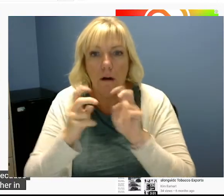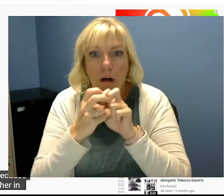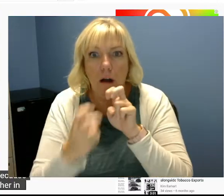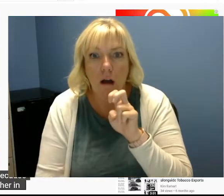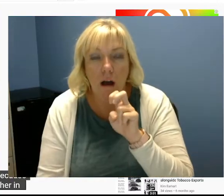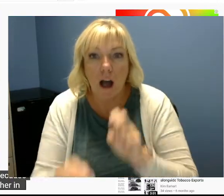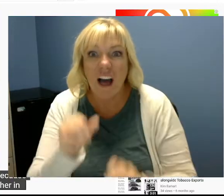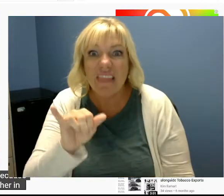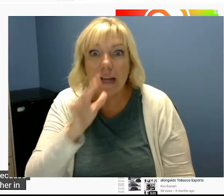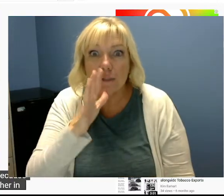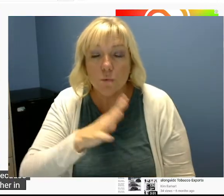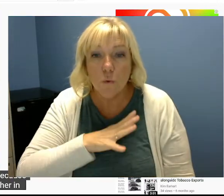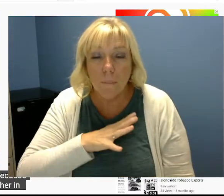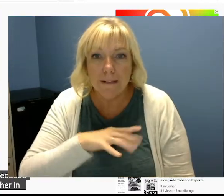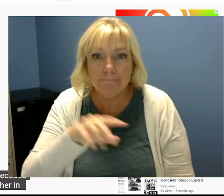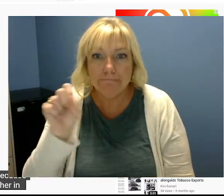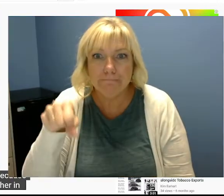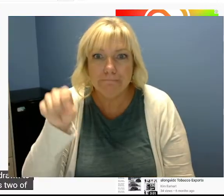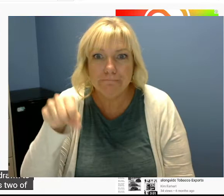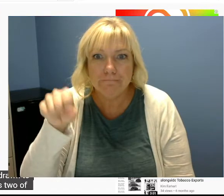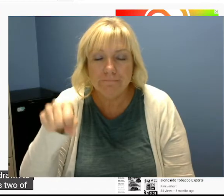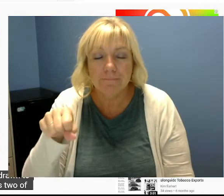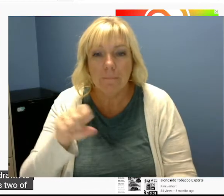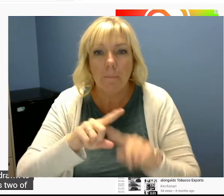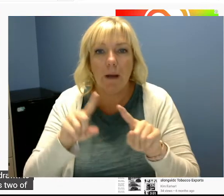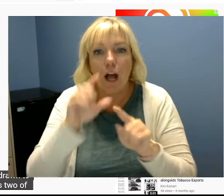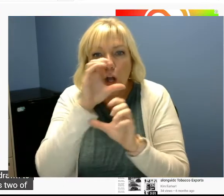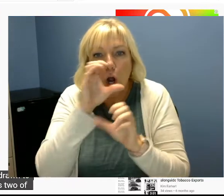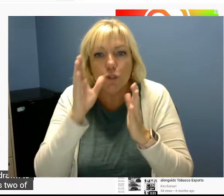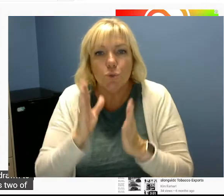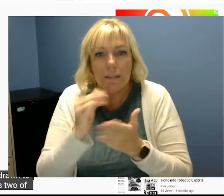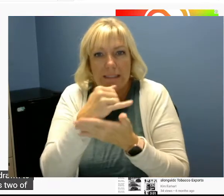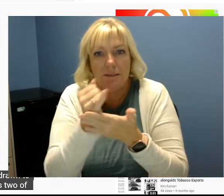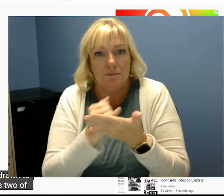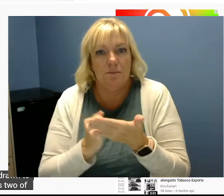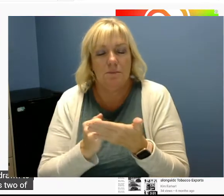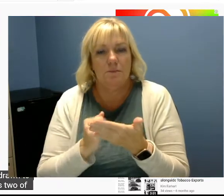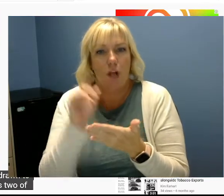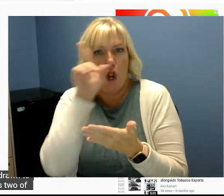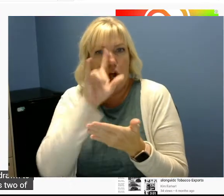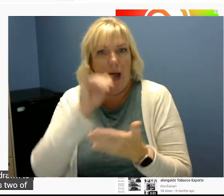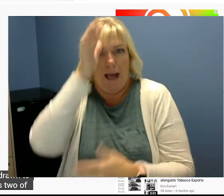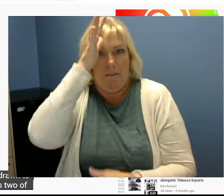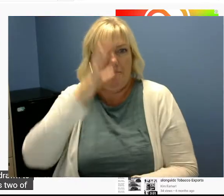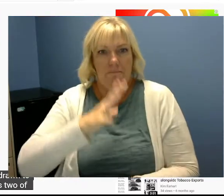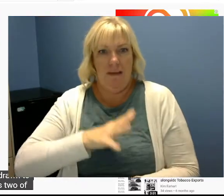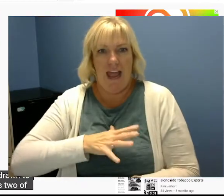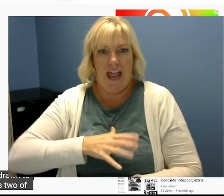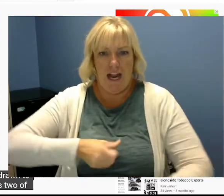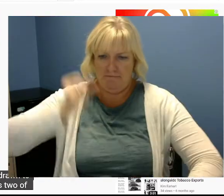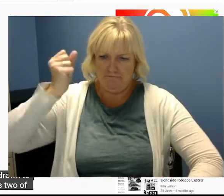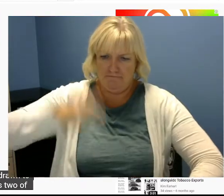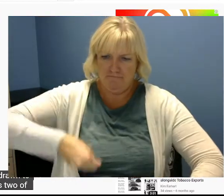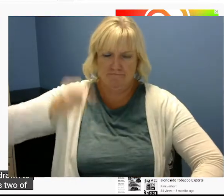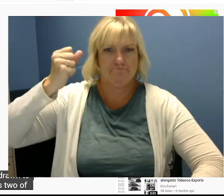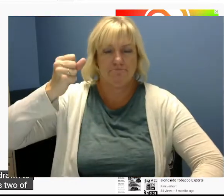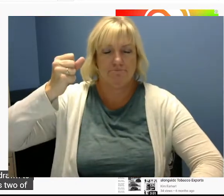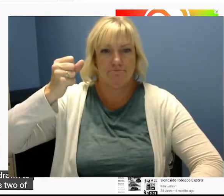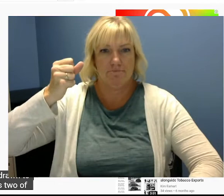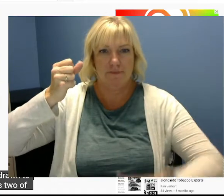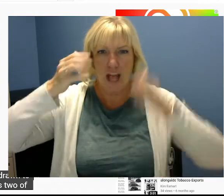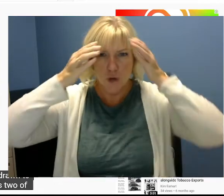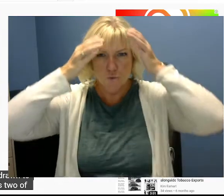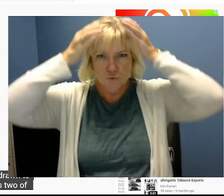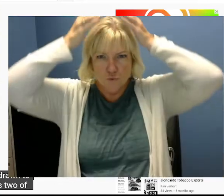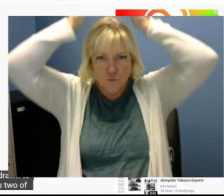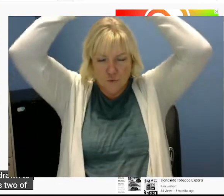the cartoonist has drawn her in real masculine looking ways. So she's drawn to look